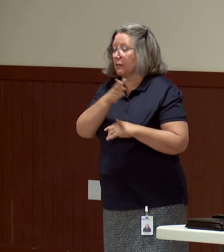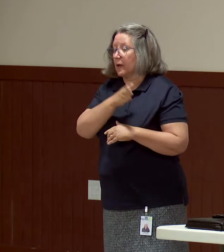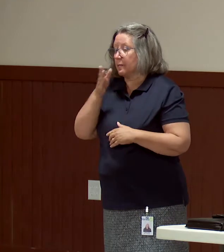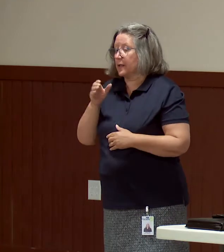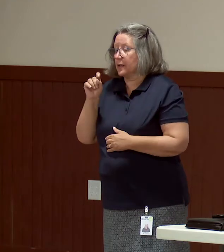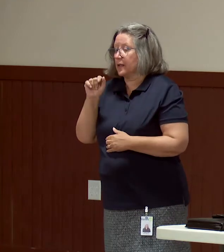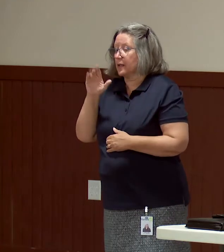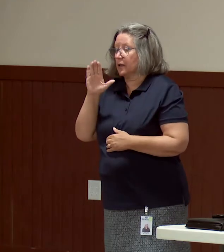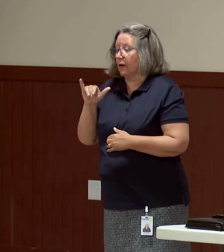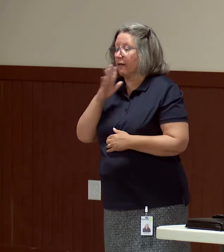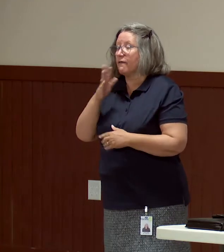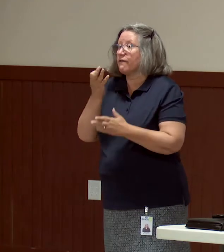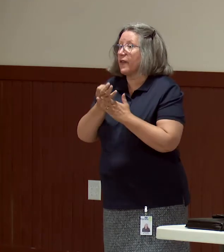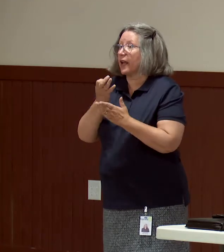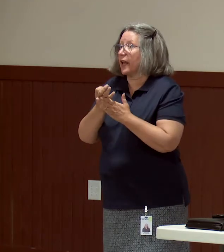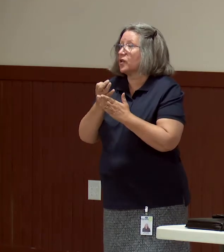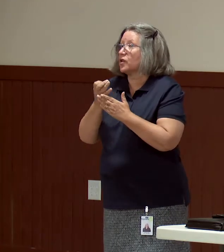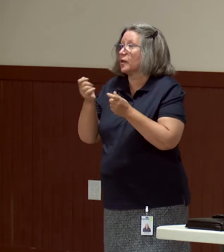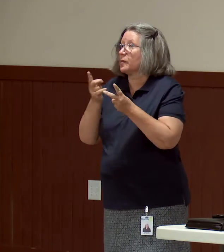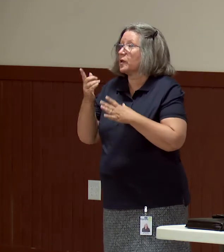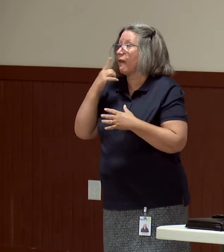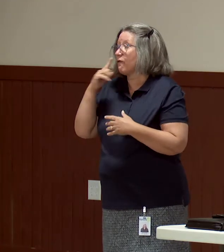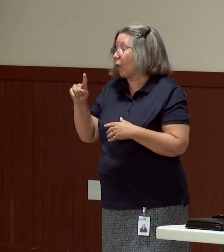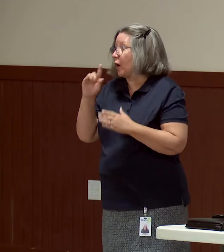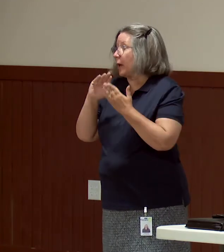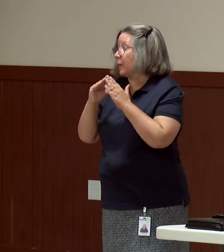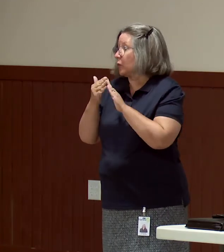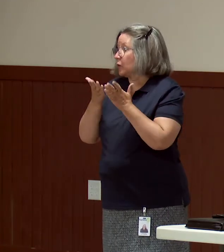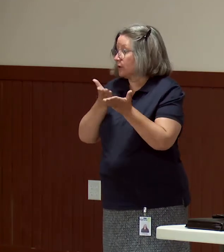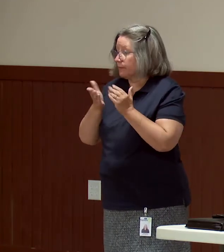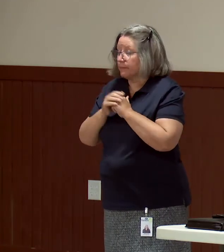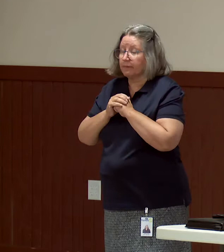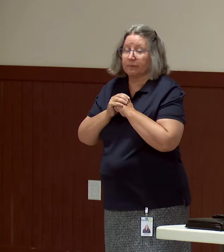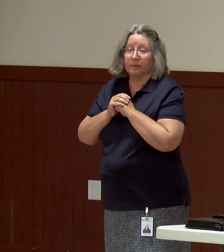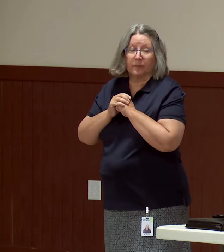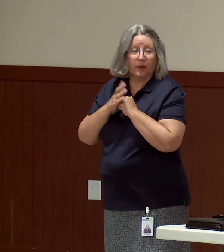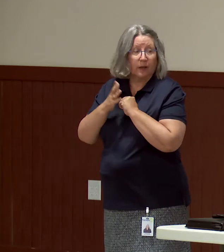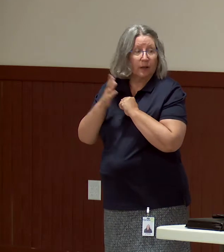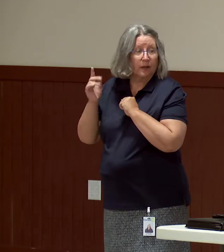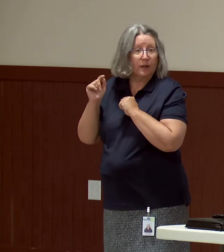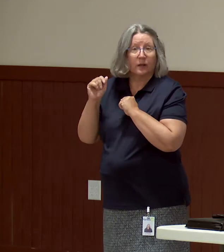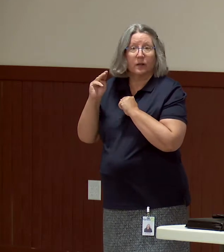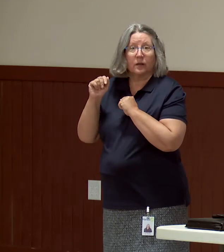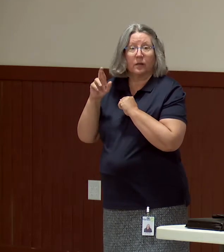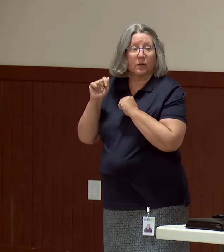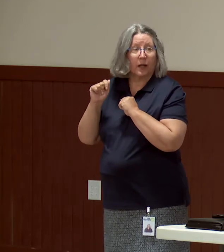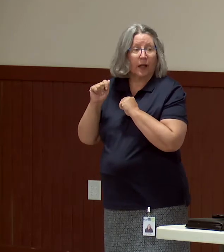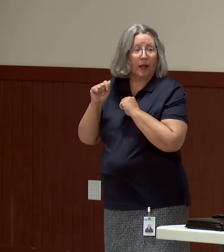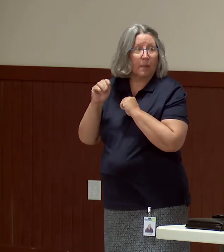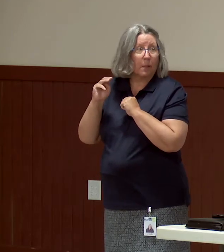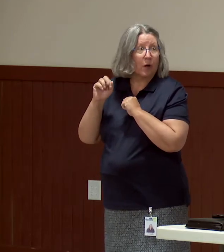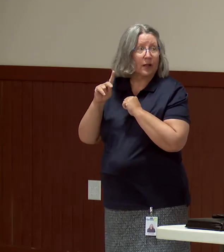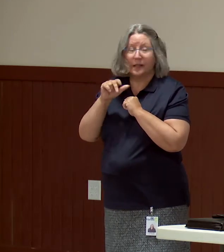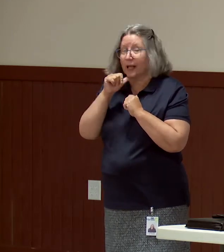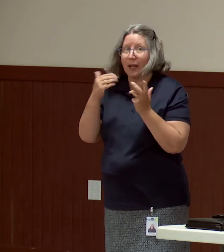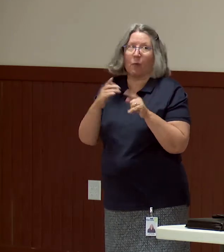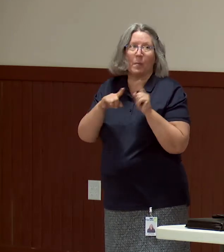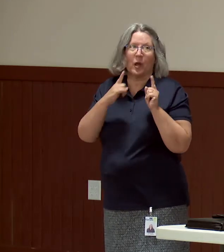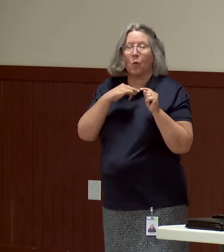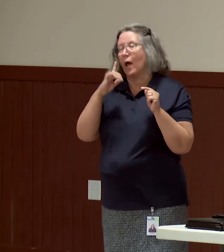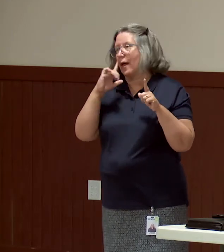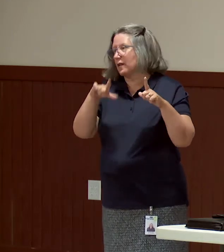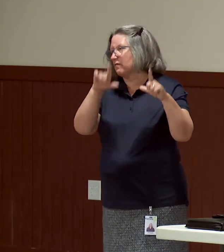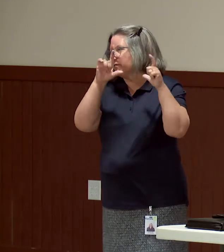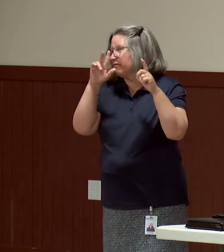Mead, Financial Management Director for Community Services, and Tamara Marcus couldn't make it, but she does have a video for us to